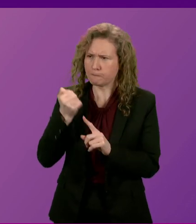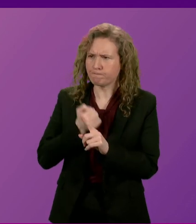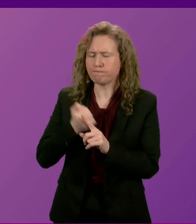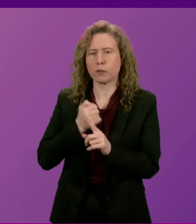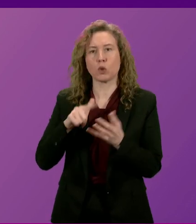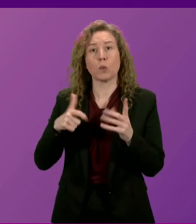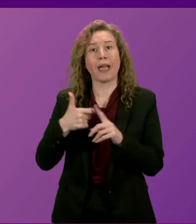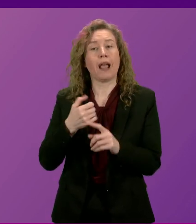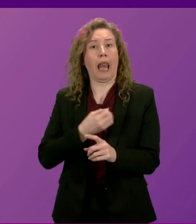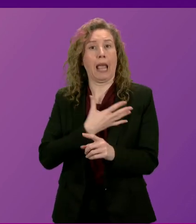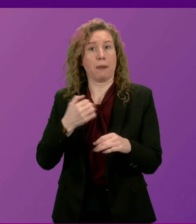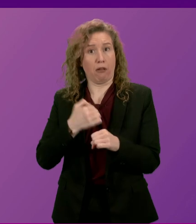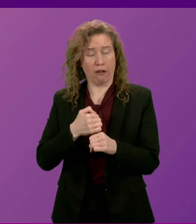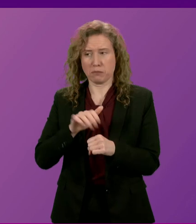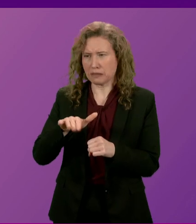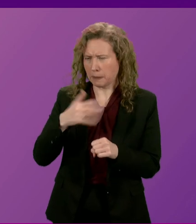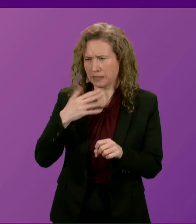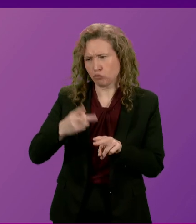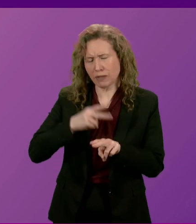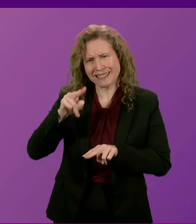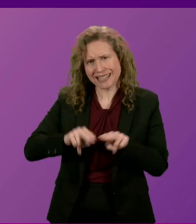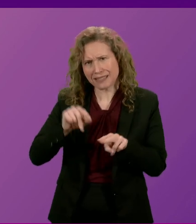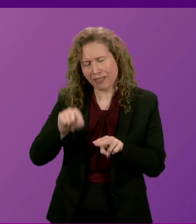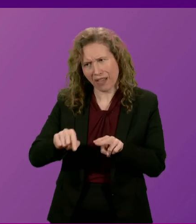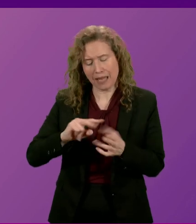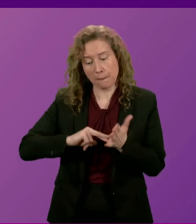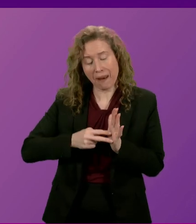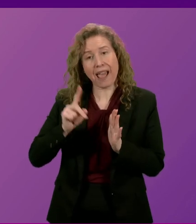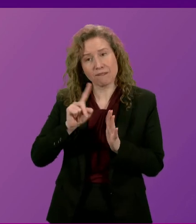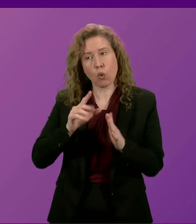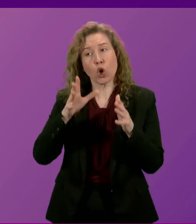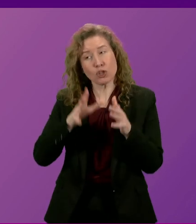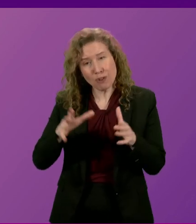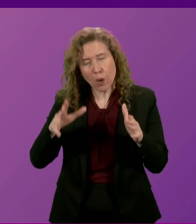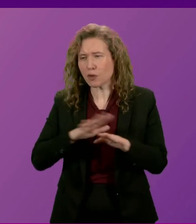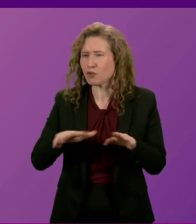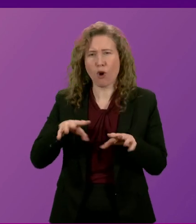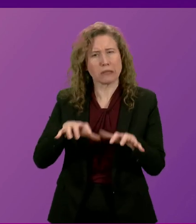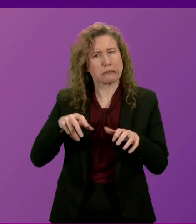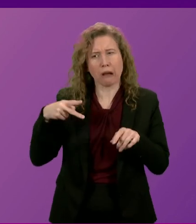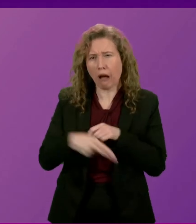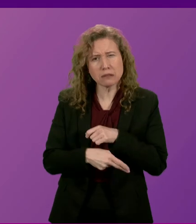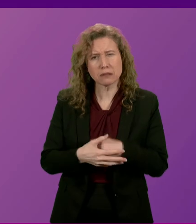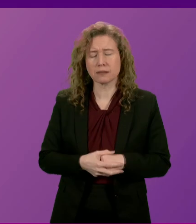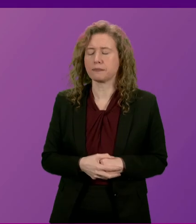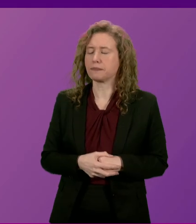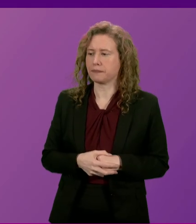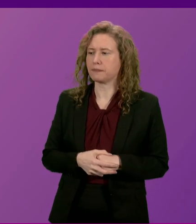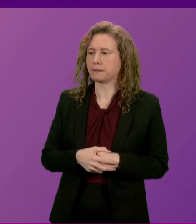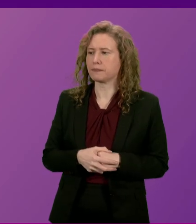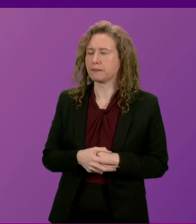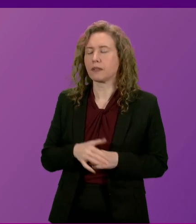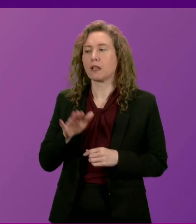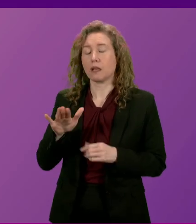UK Labour government to reassess this and plan for growth, not austerity? First Minister.